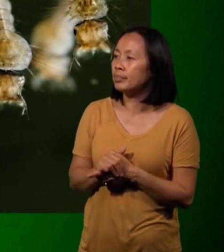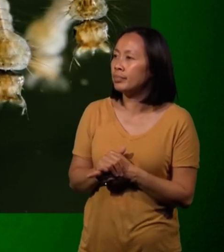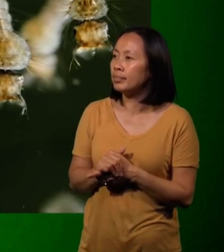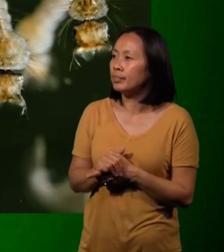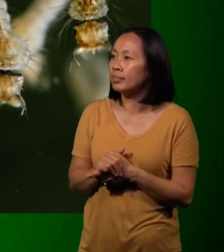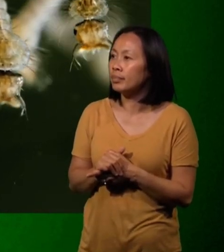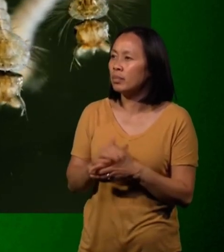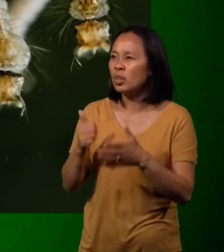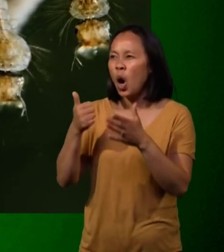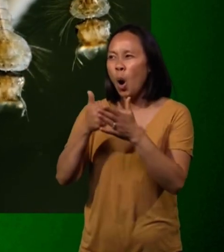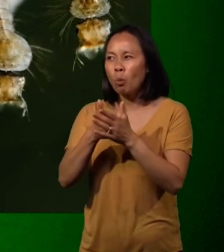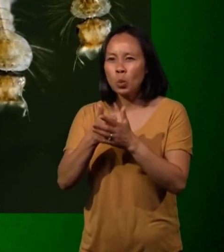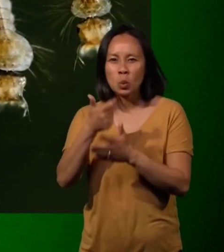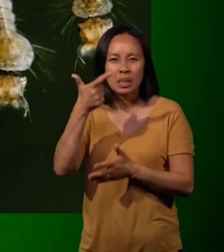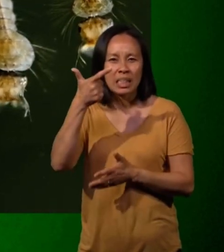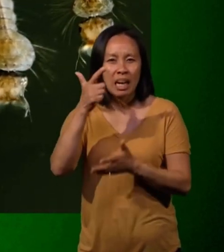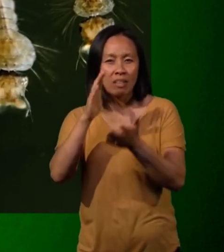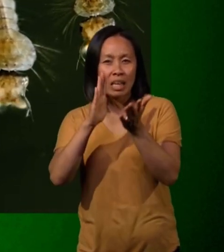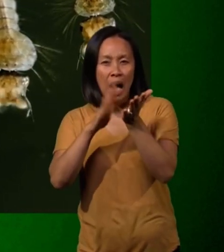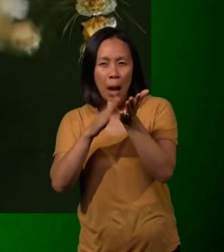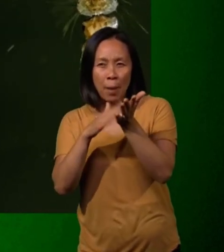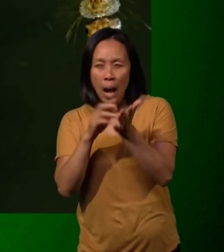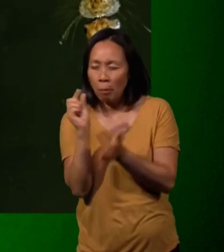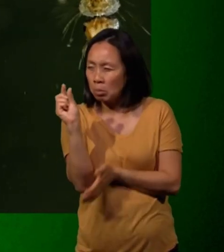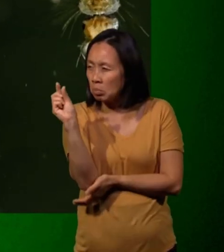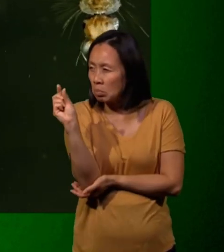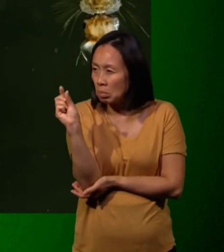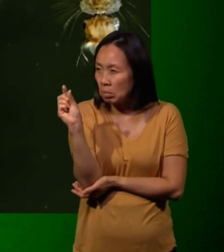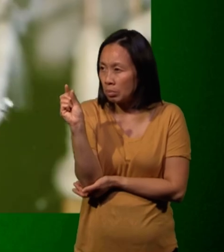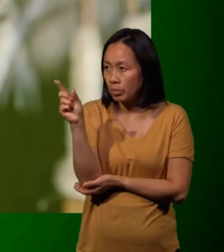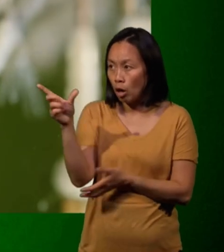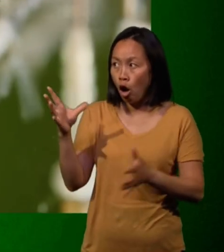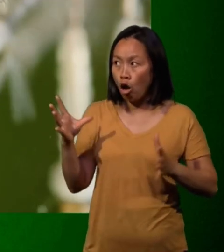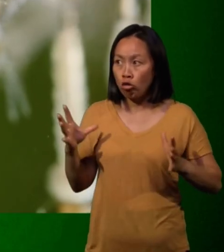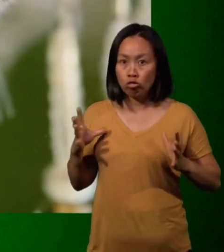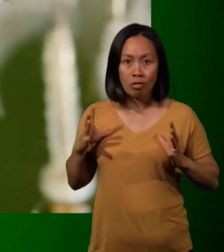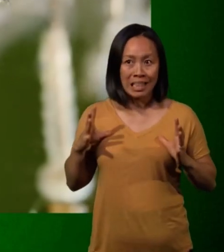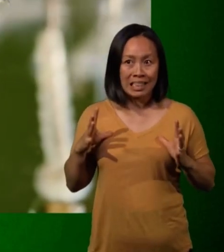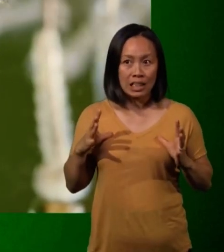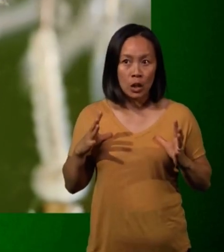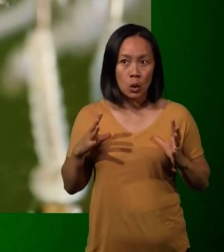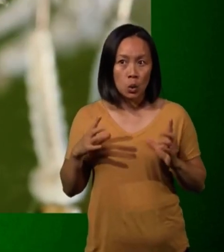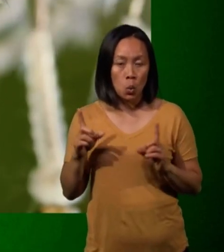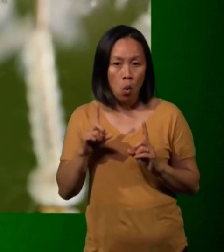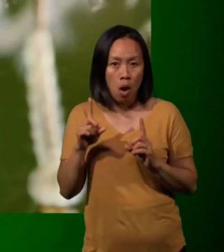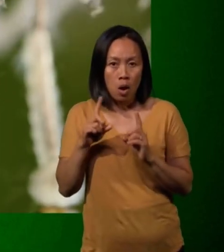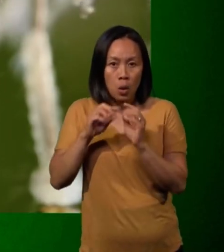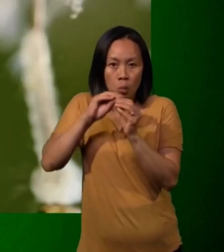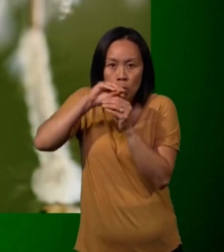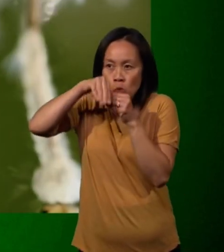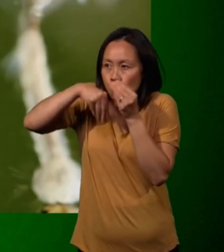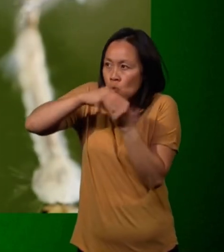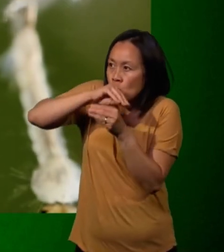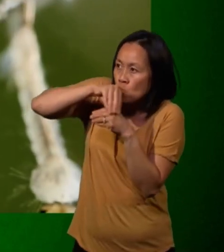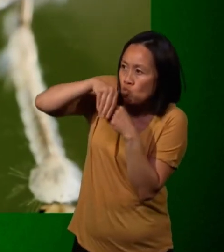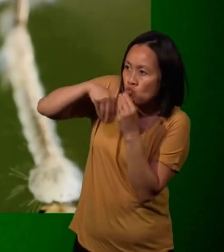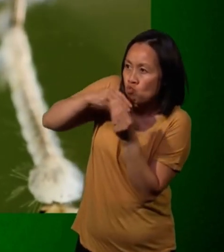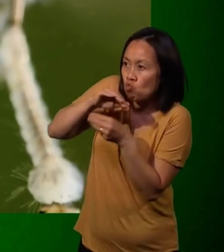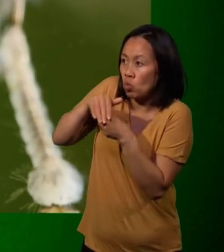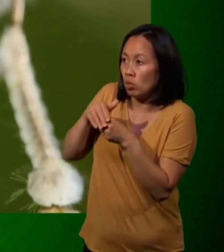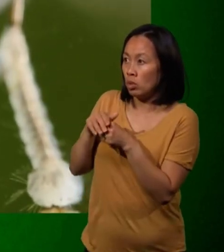until, having reached the size of up to 7 millimetres, they're ready to